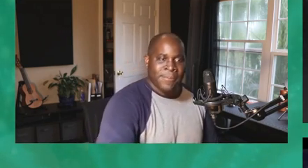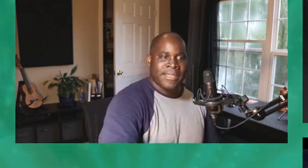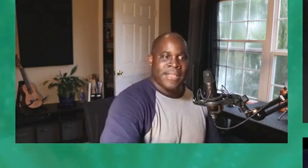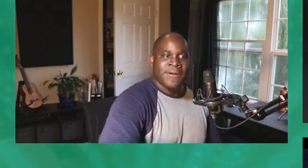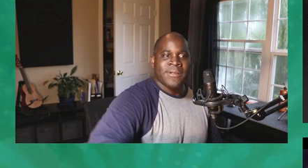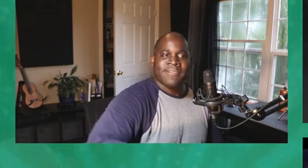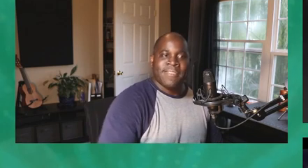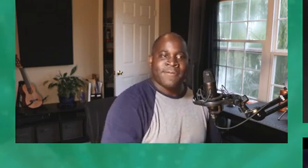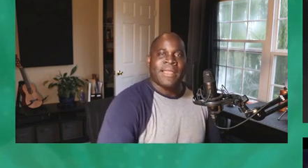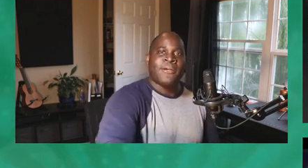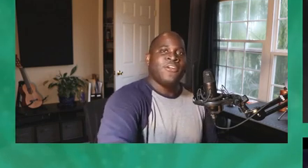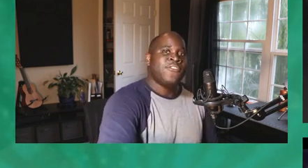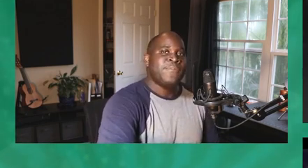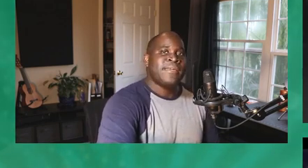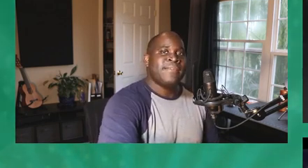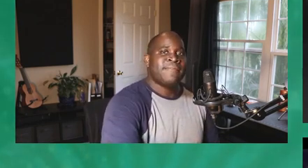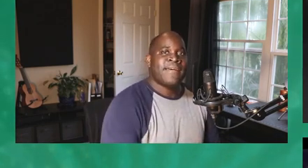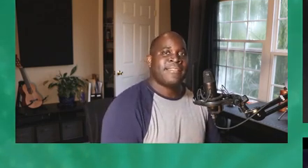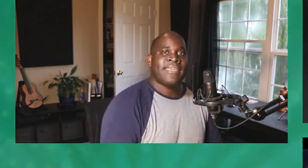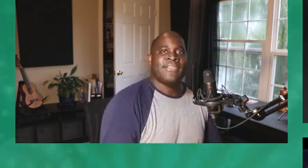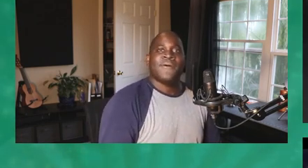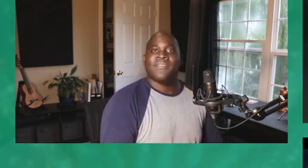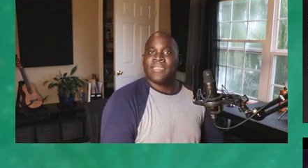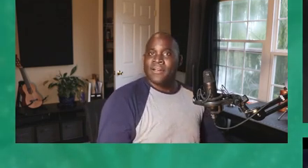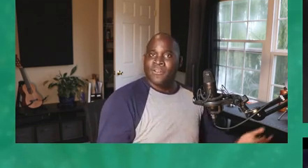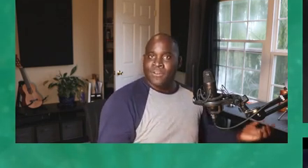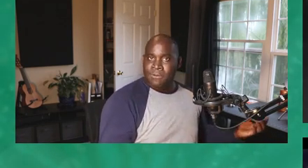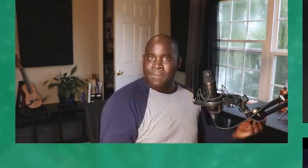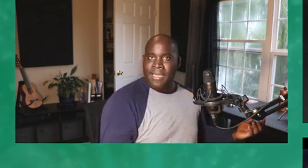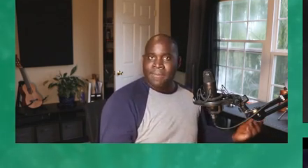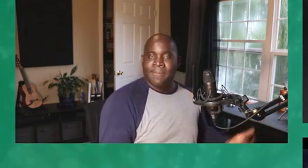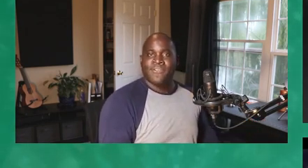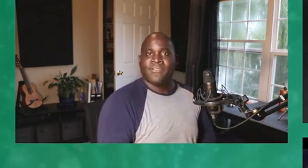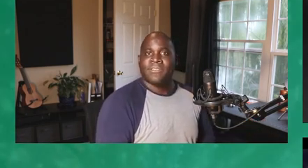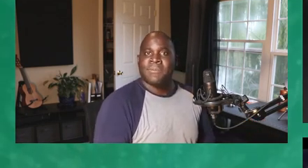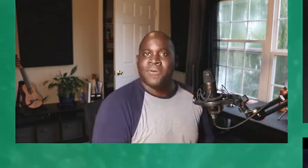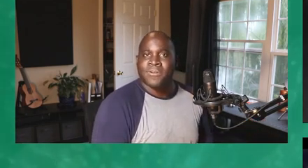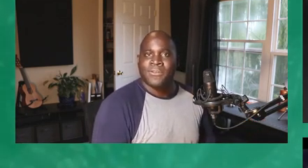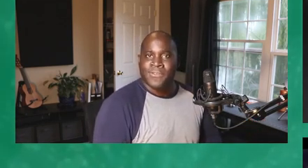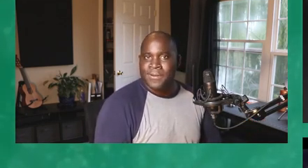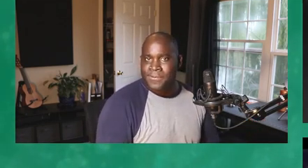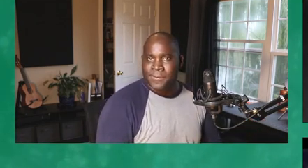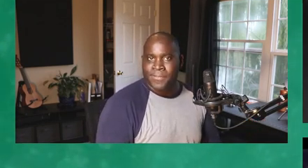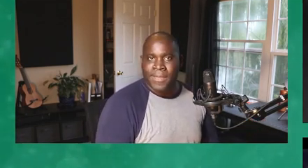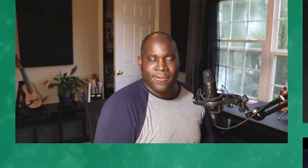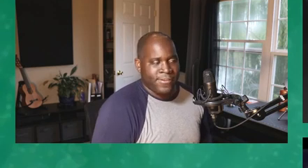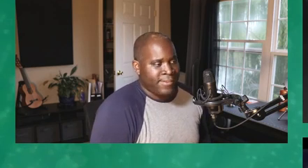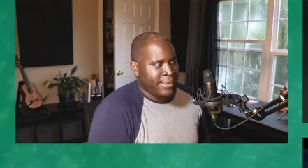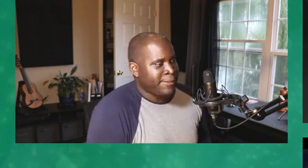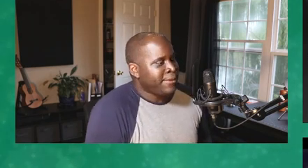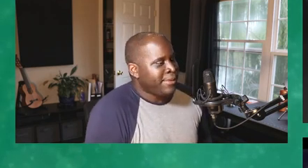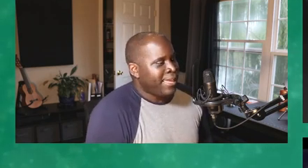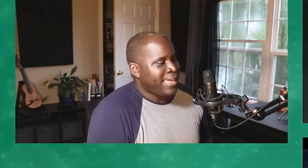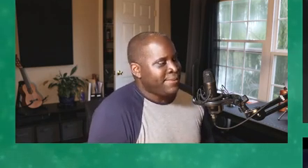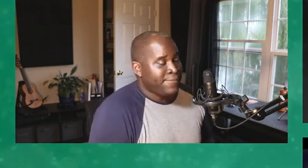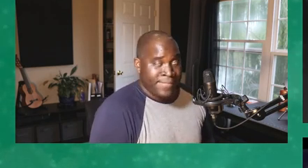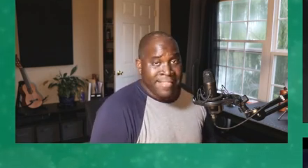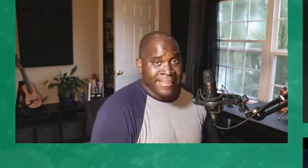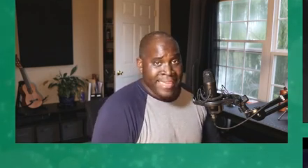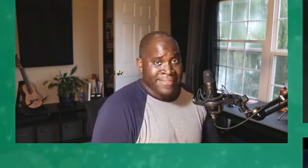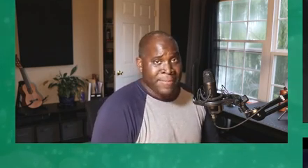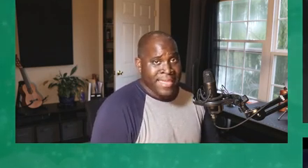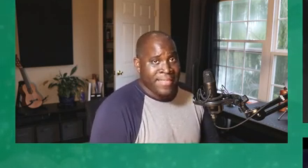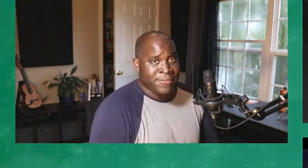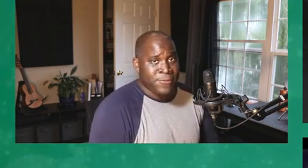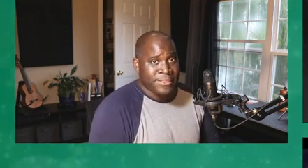go. But here, it's different. It could just be the fact that, you know, it's a younger General Amaya. Maybe she's a little bit more loosey-goosey with the way how she's signing. And if